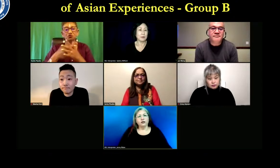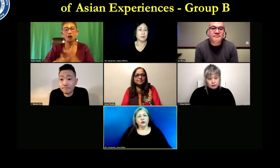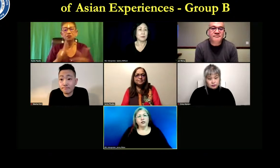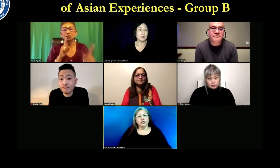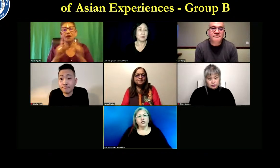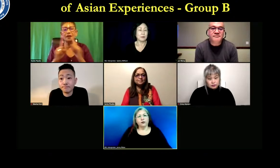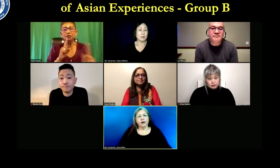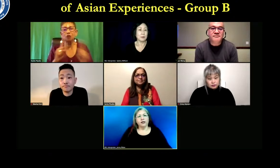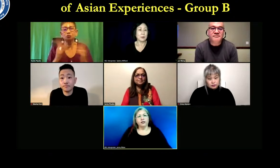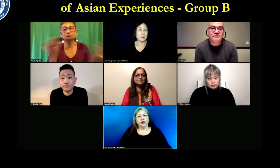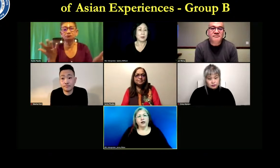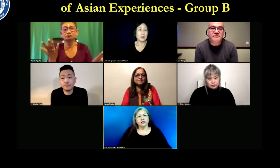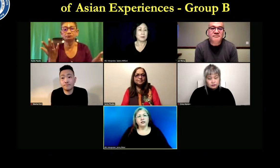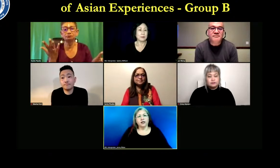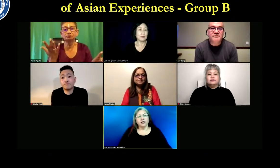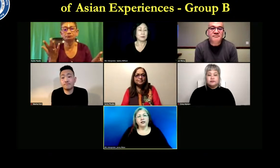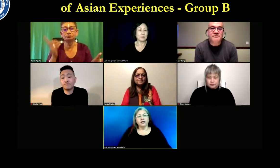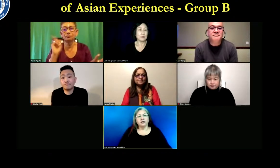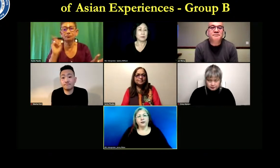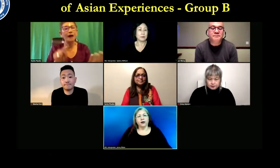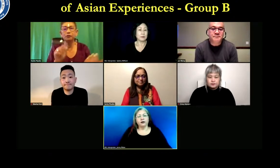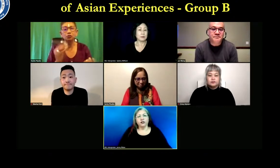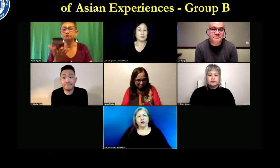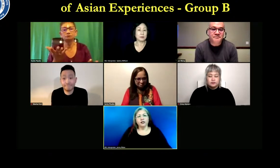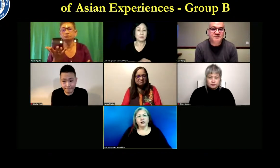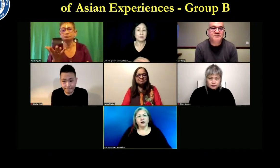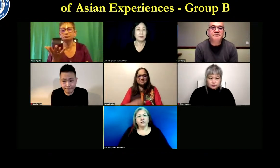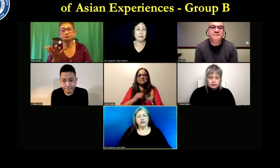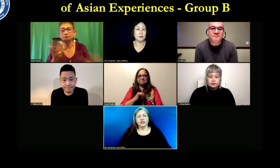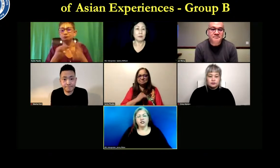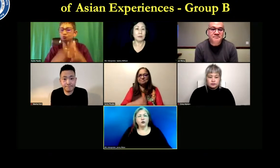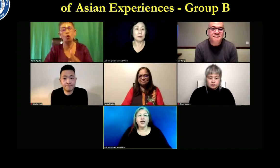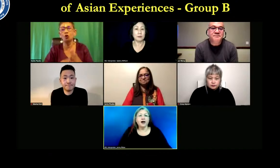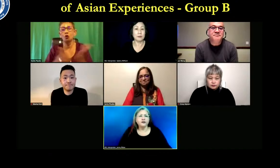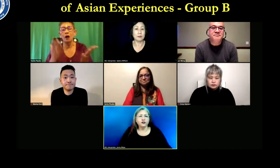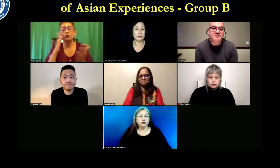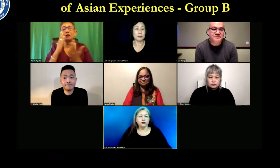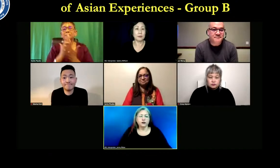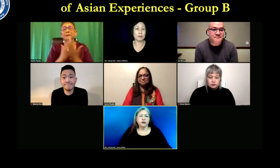I also want to share my thoughts. I think it's about starting the conversation.